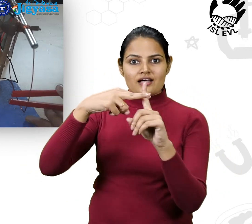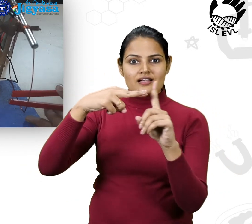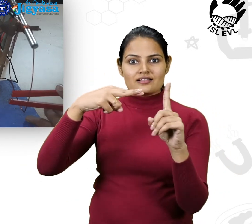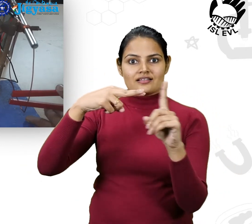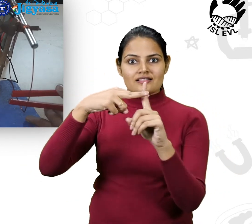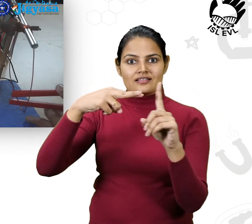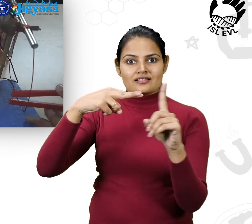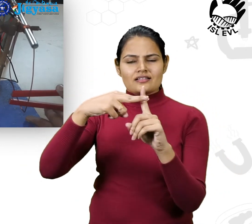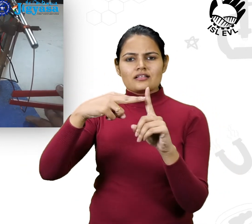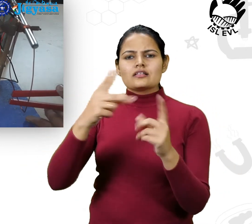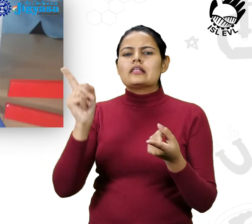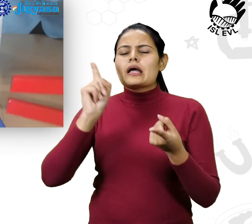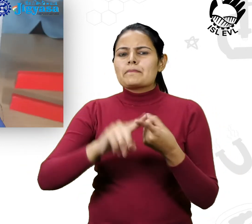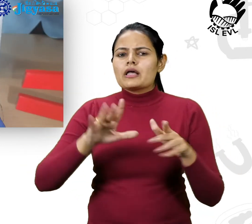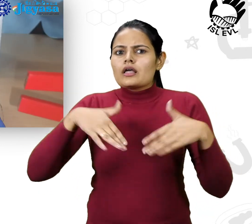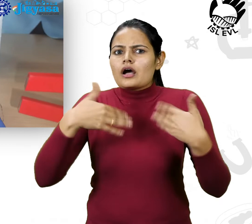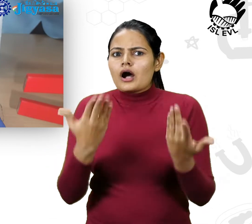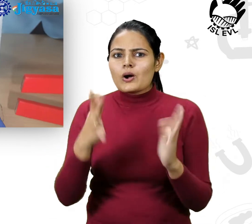Let's have a clear view now.